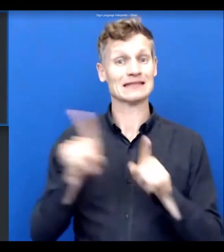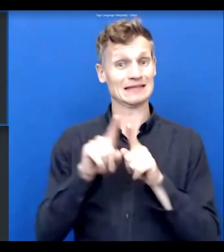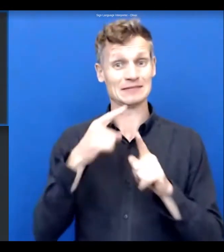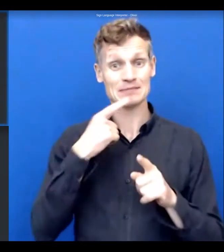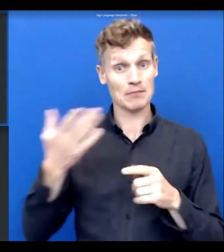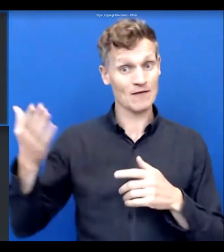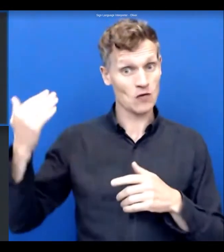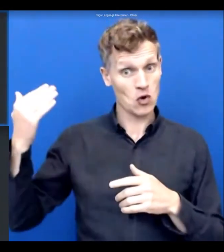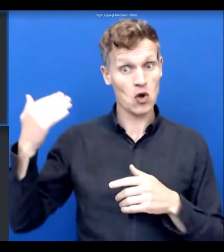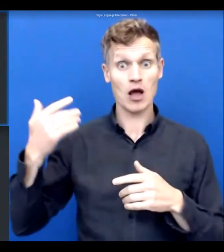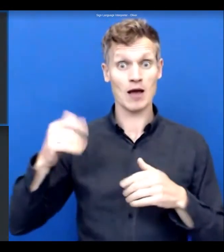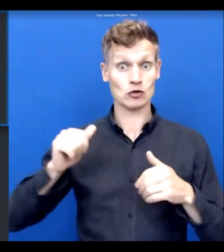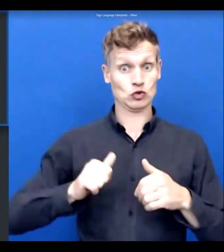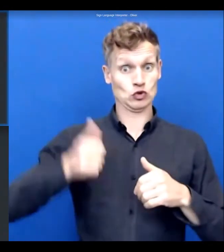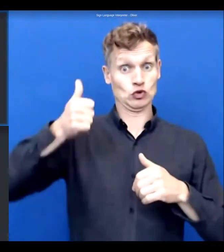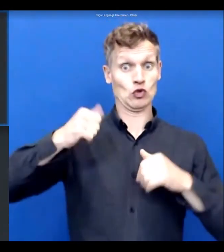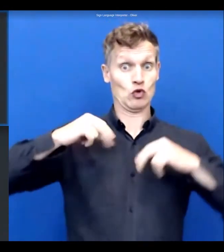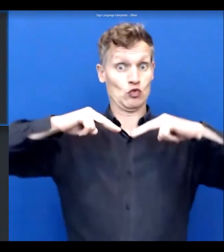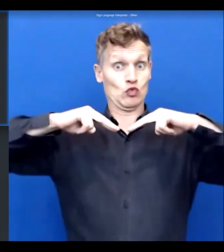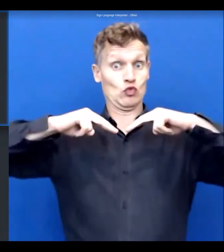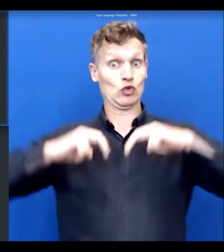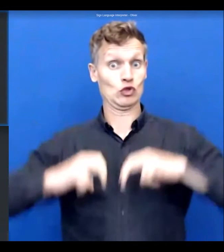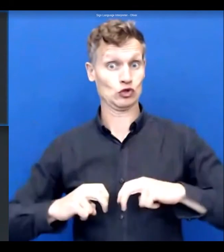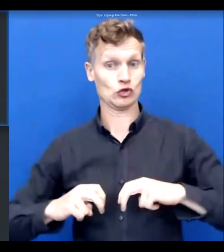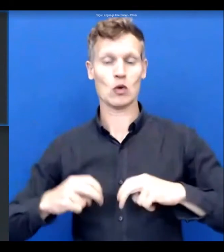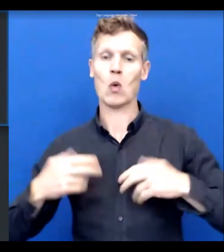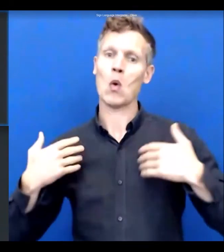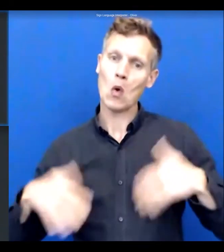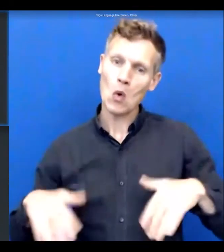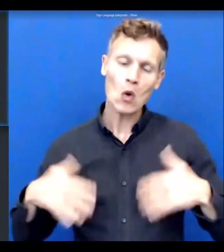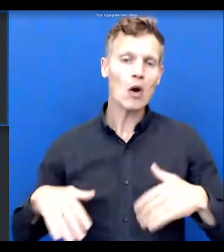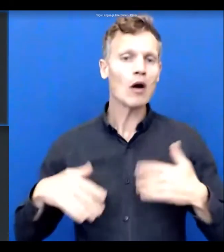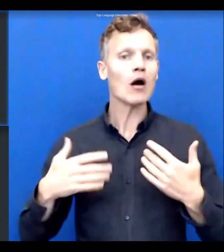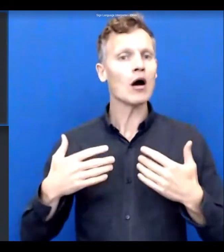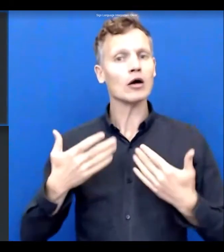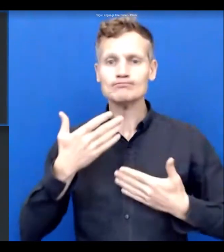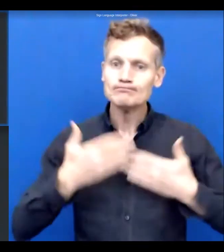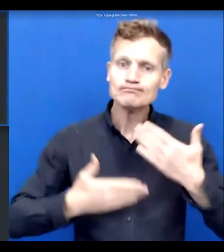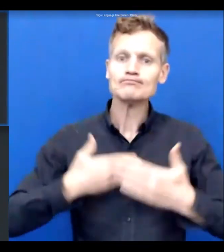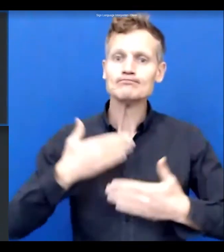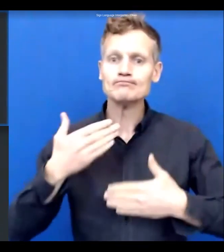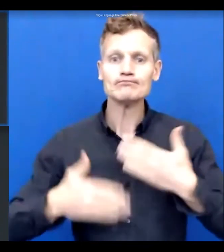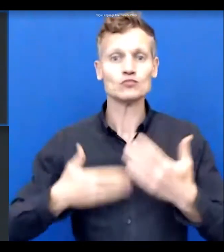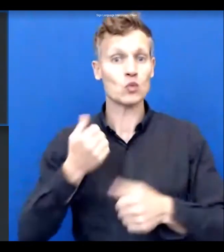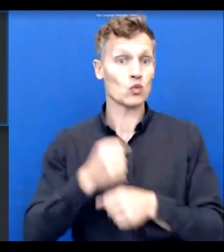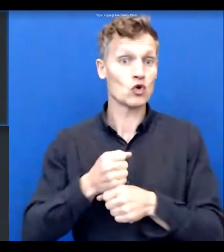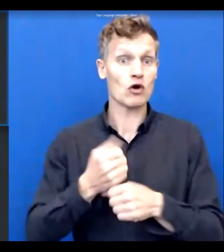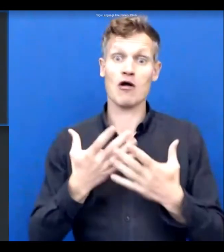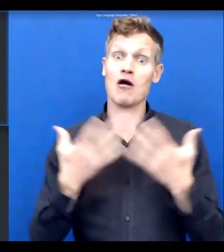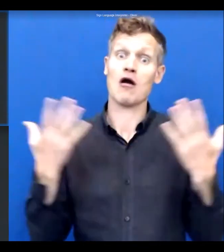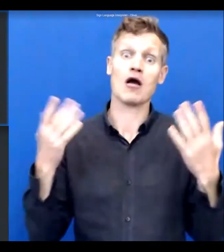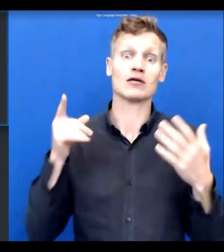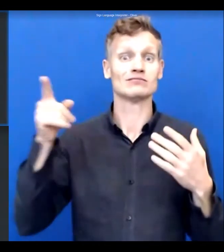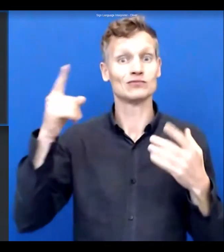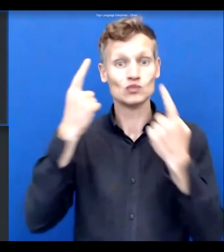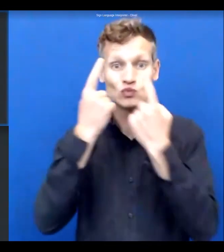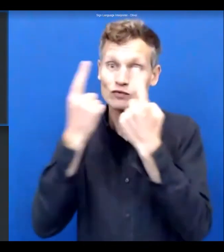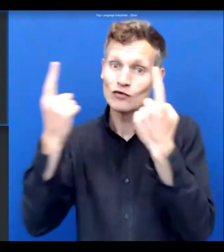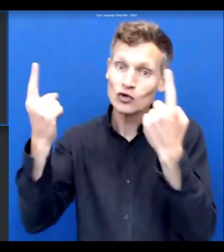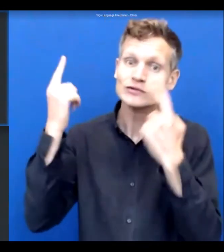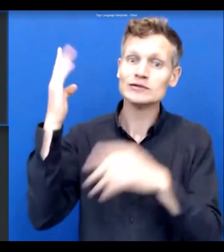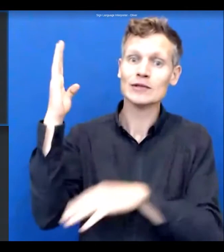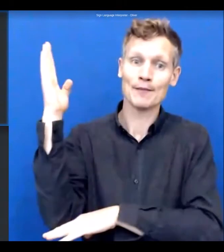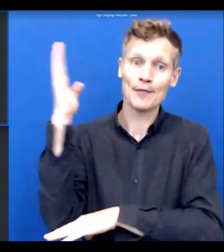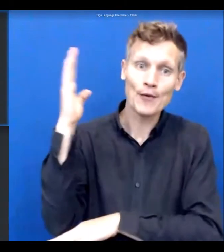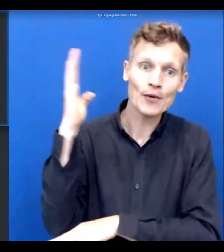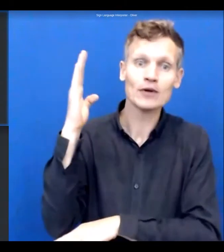very participating process because we work a lot with the University Municipality of Bologna,